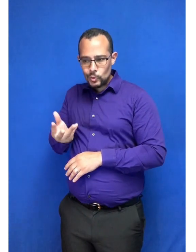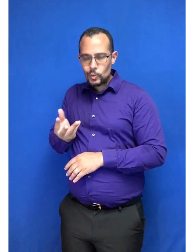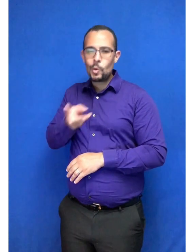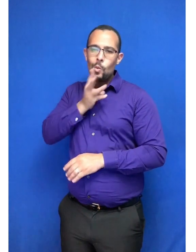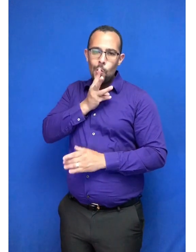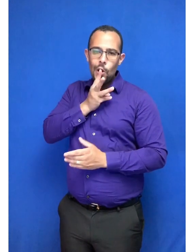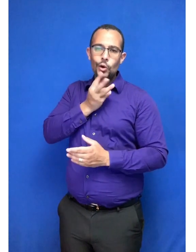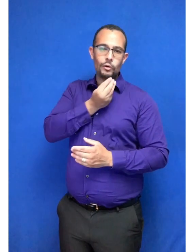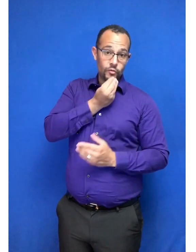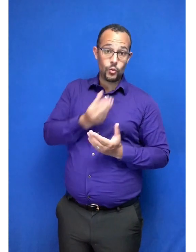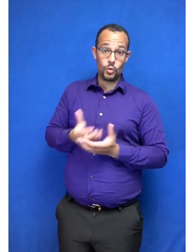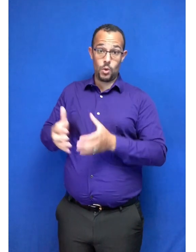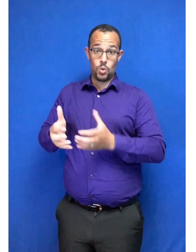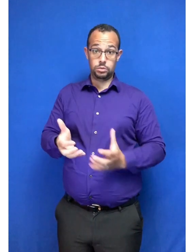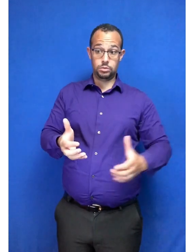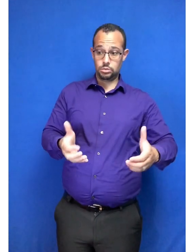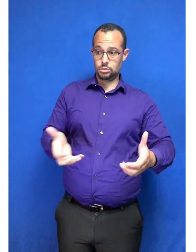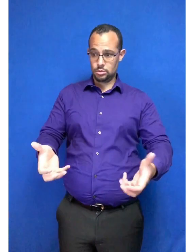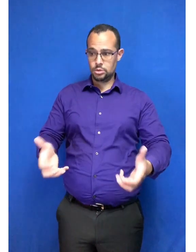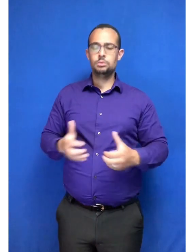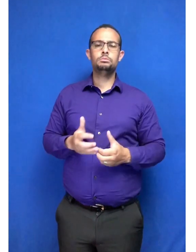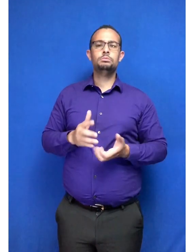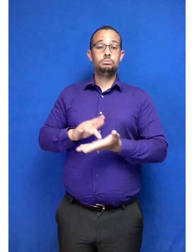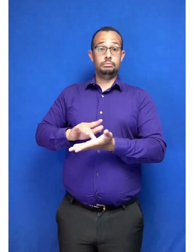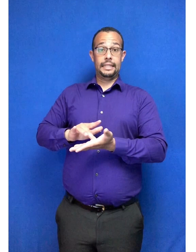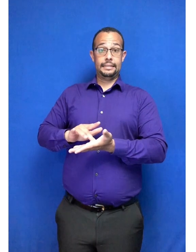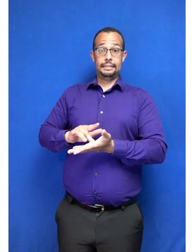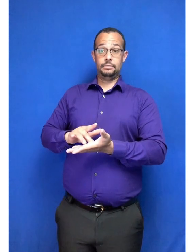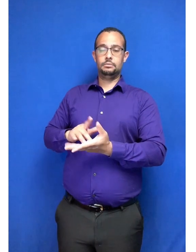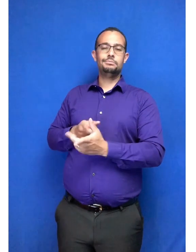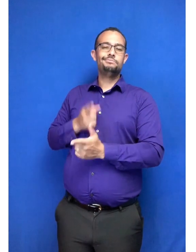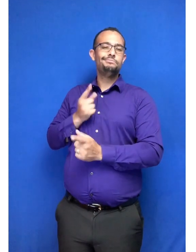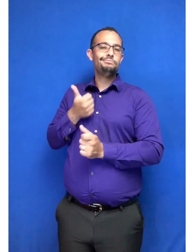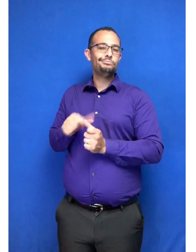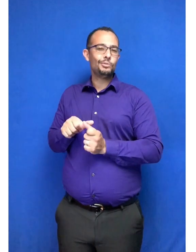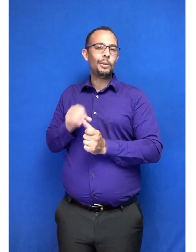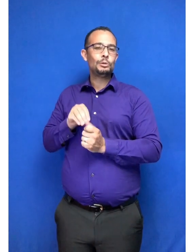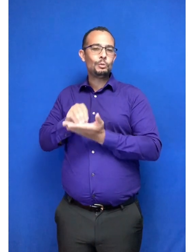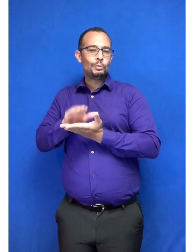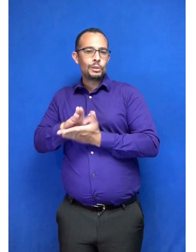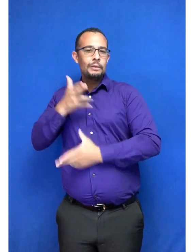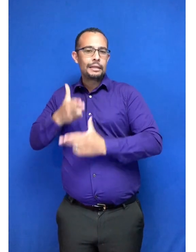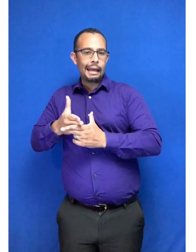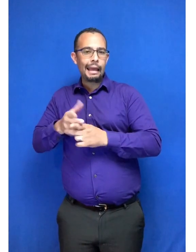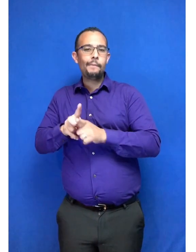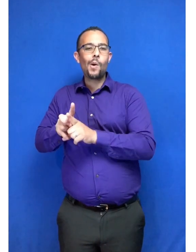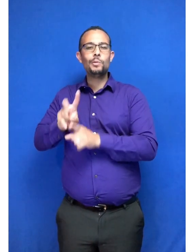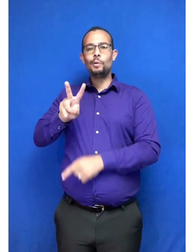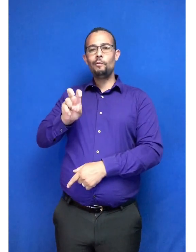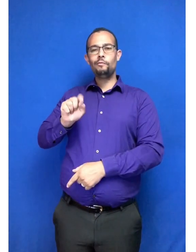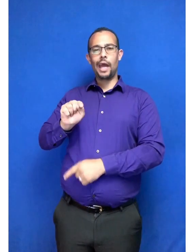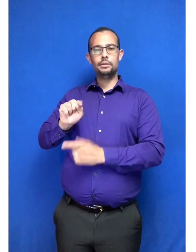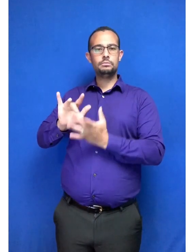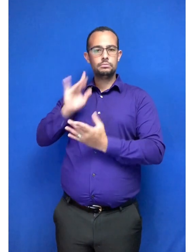make sure it's labeled with the dosage and vet name, number, and location for the vet. and plan